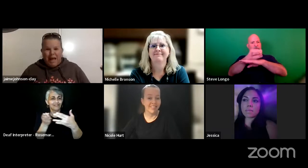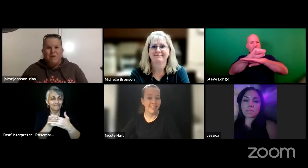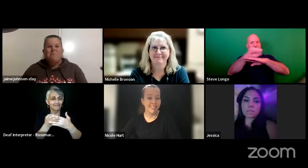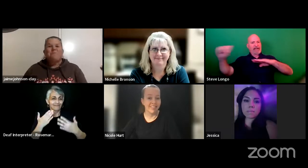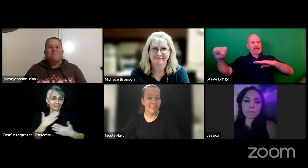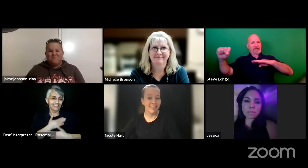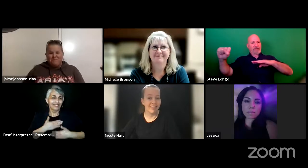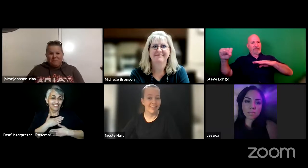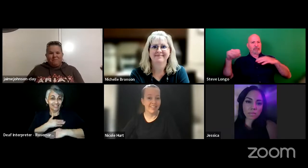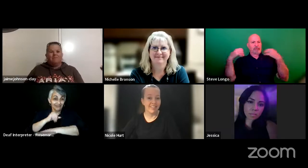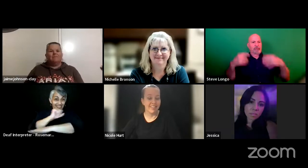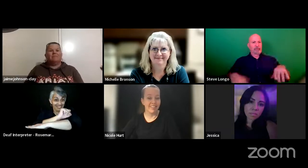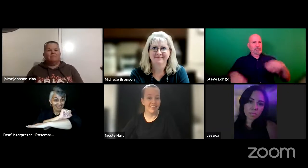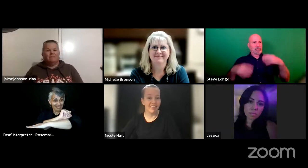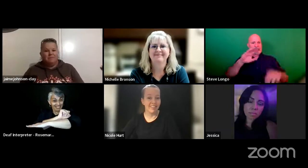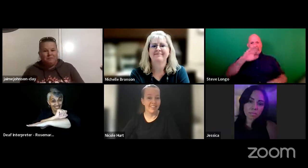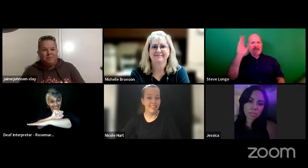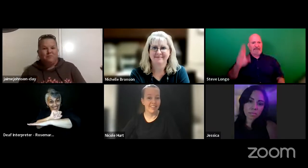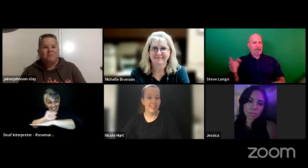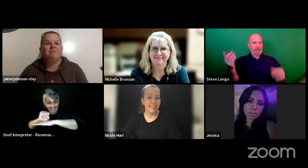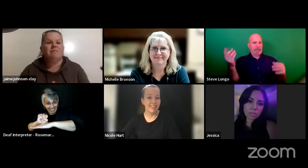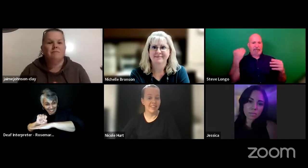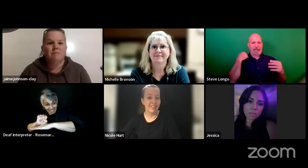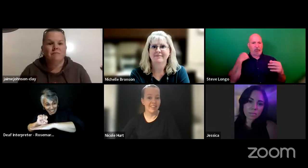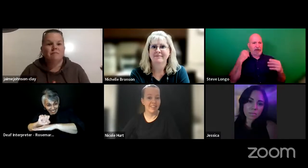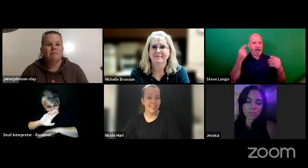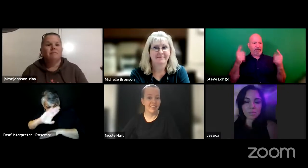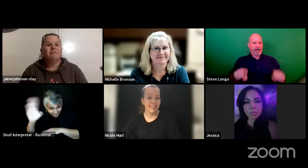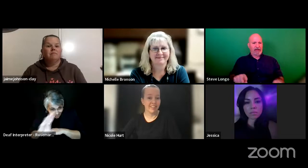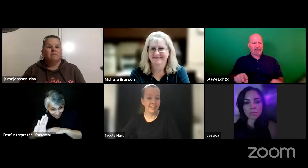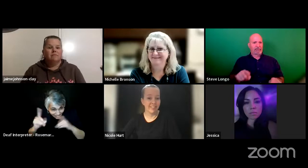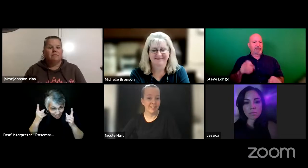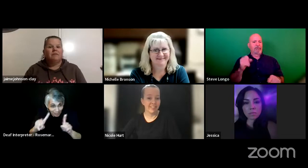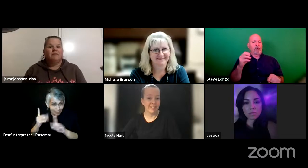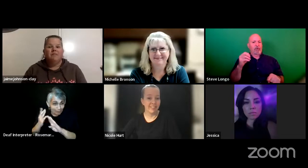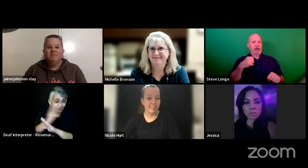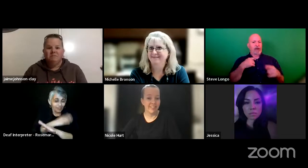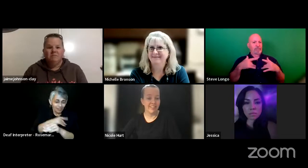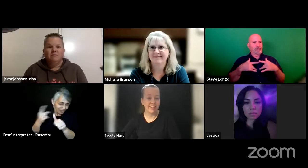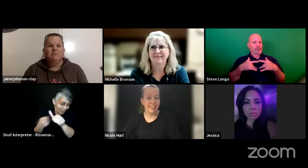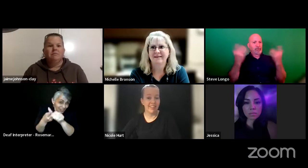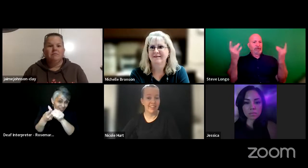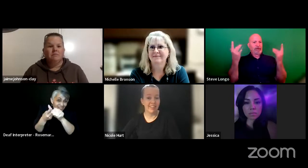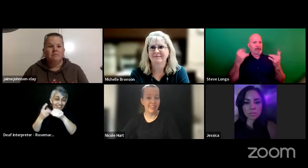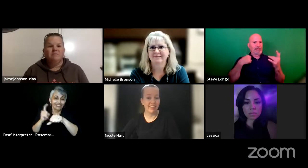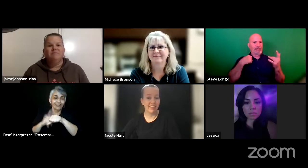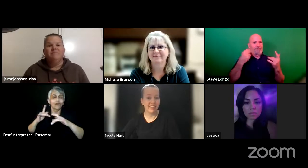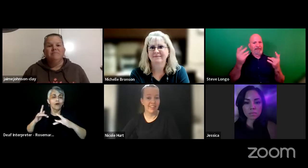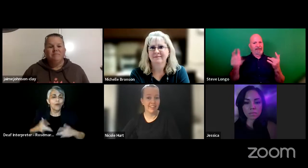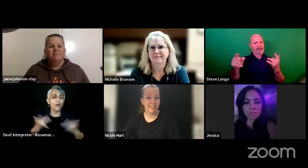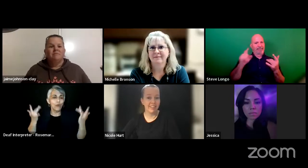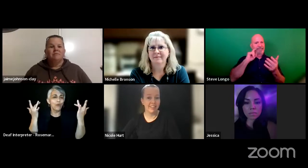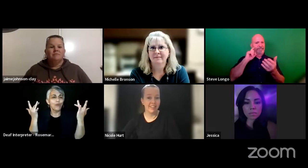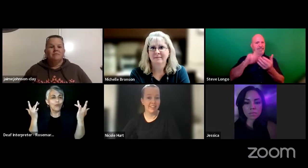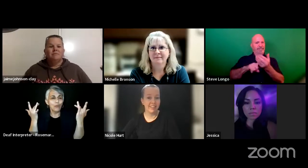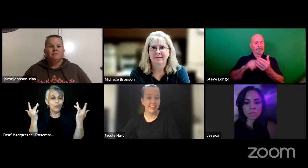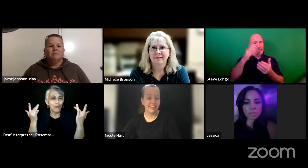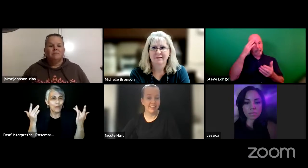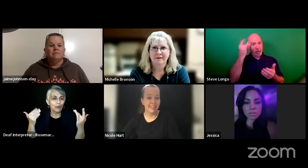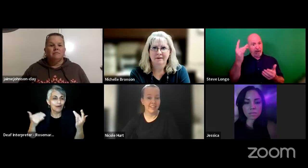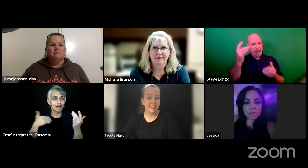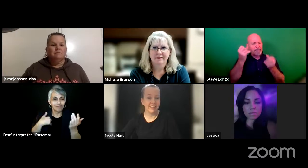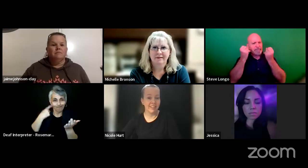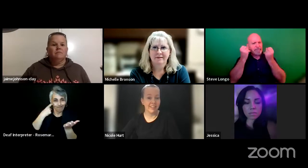halftime. They will be on stage during the halftime show, and this is absolutely